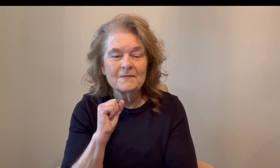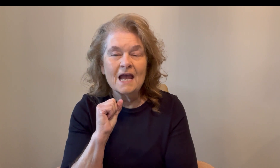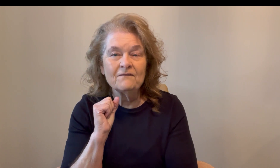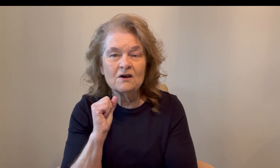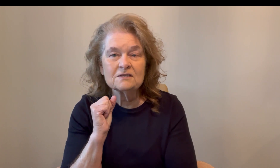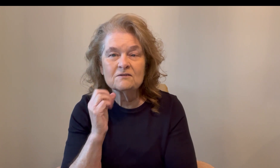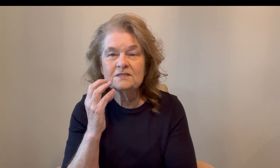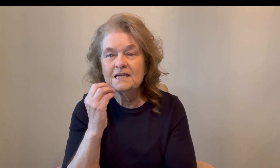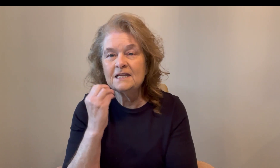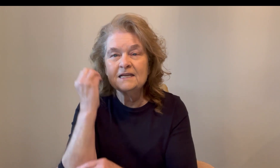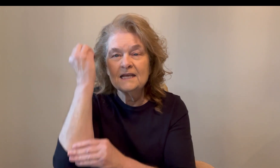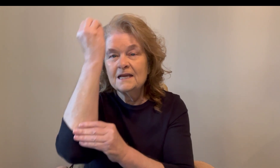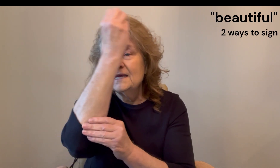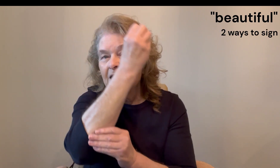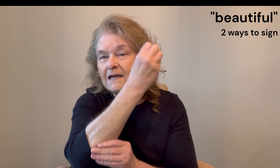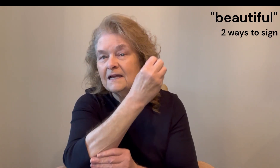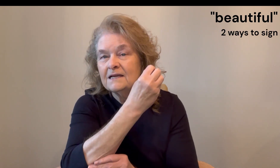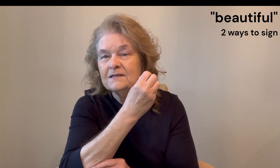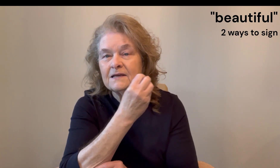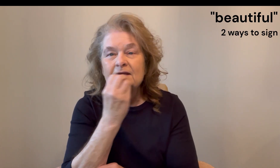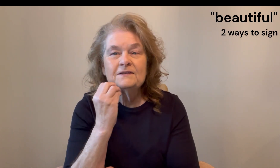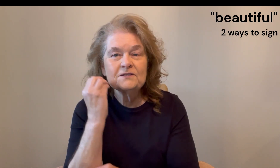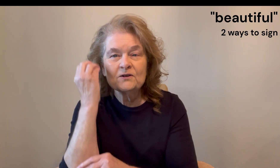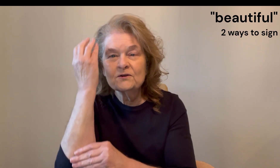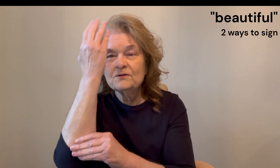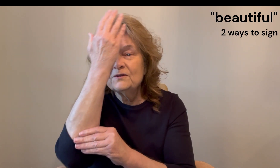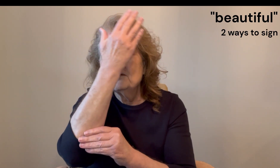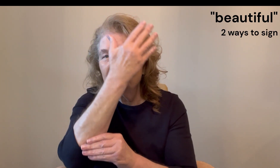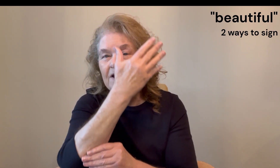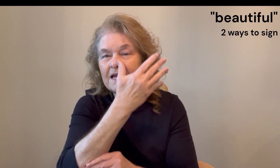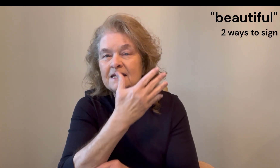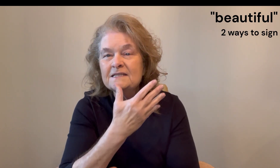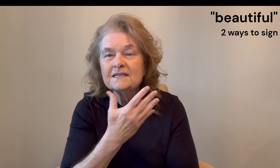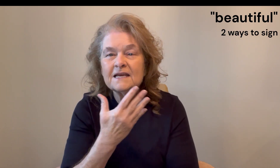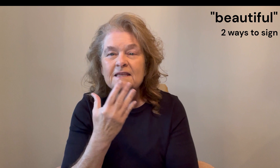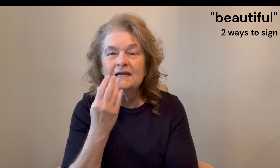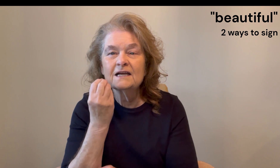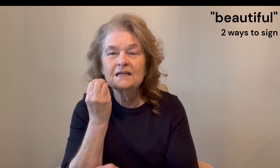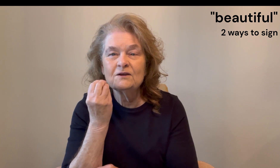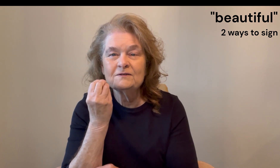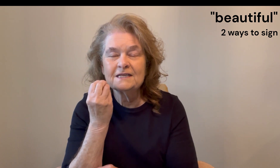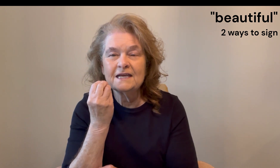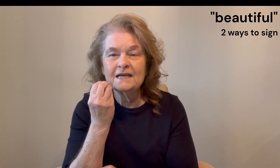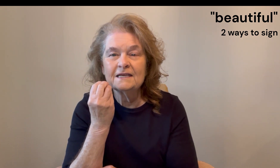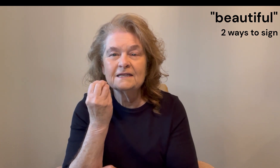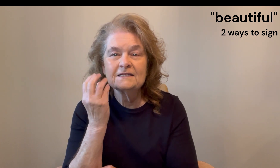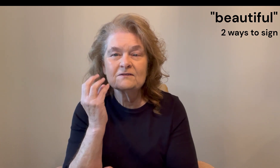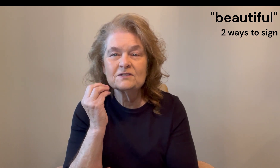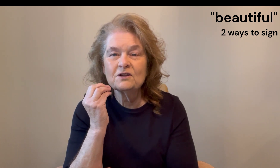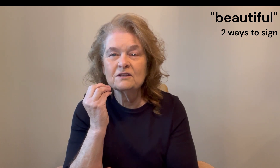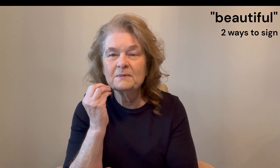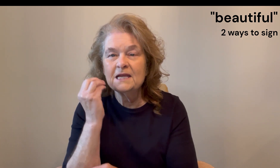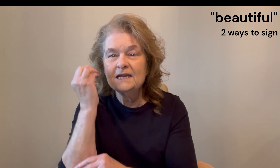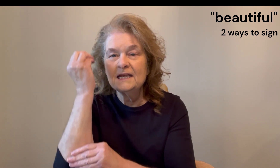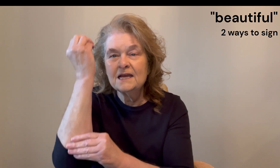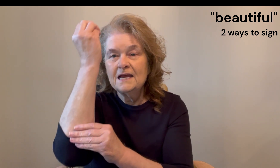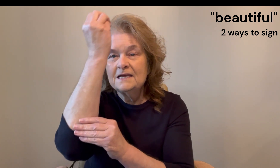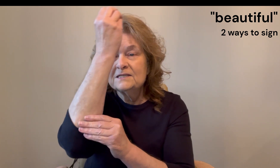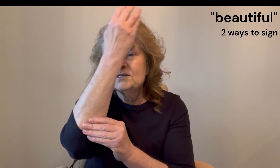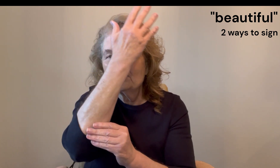I've also seen it circle your face and then close again. So start at the beginning, circle